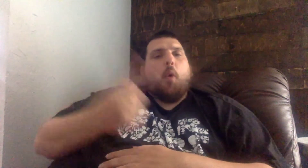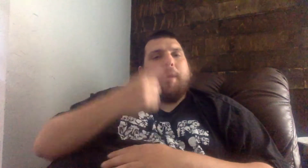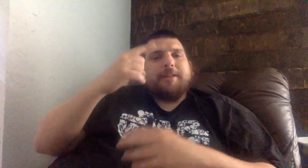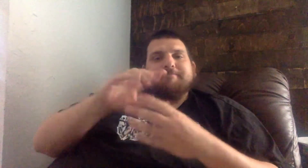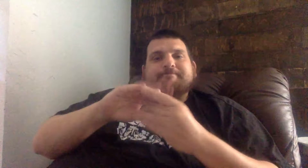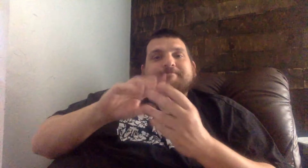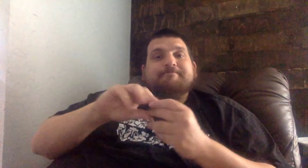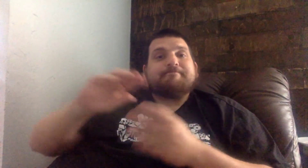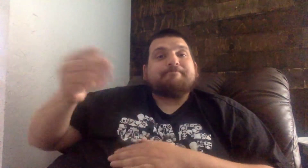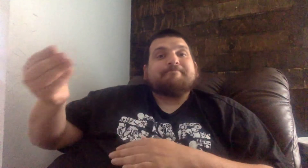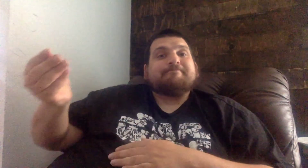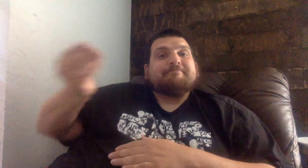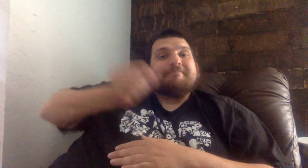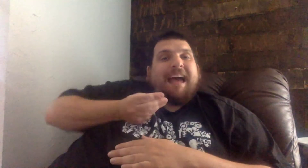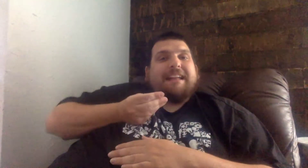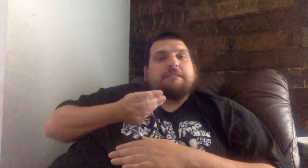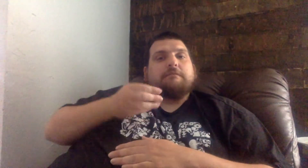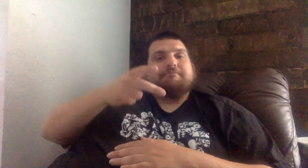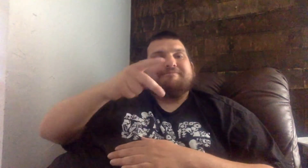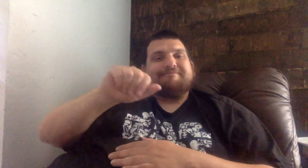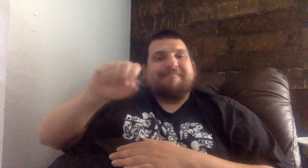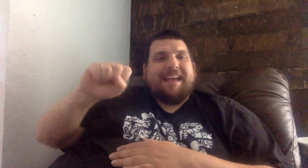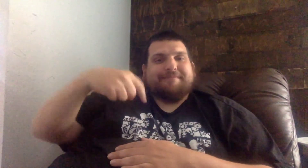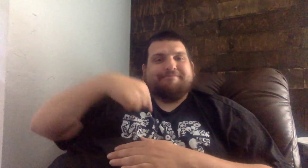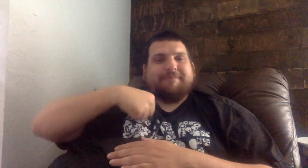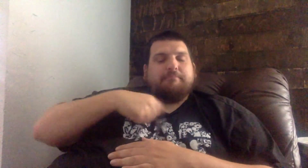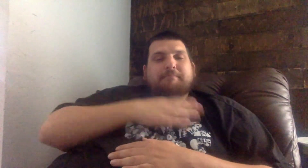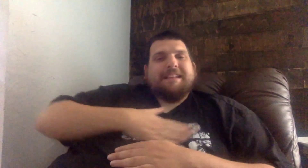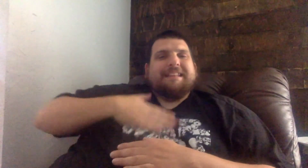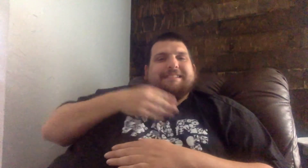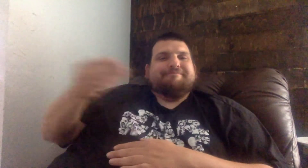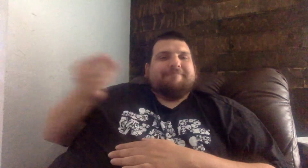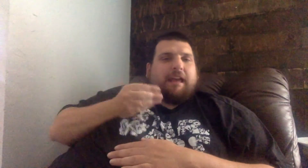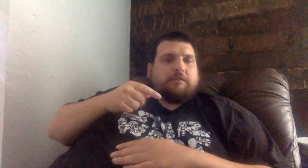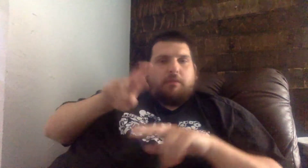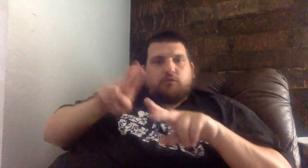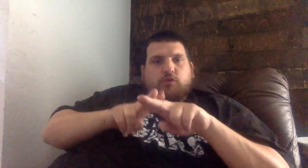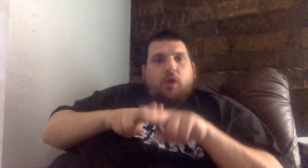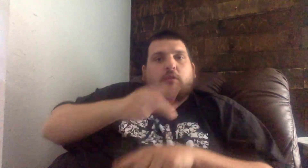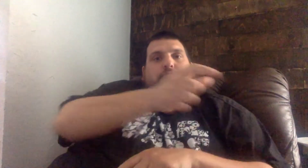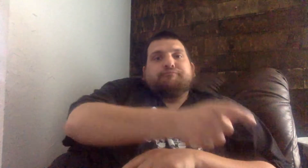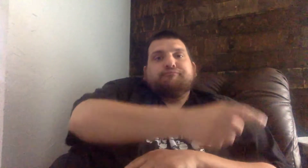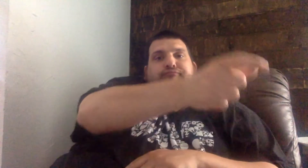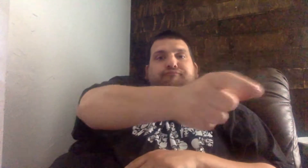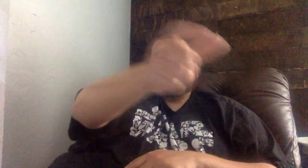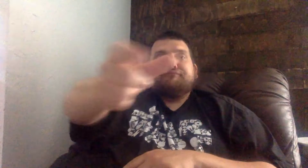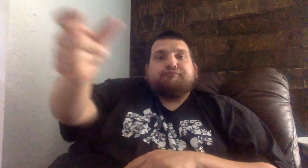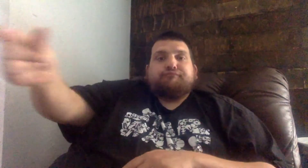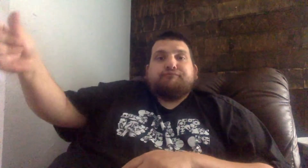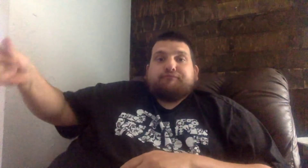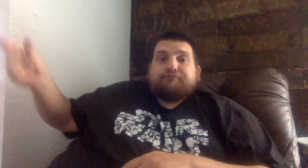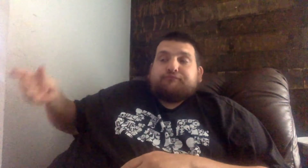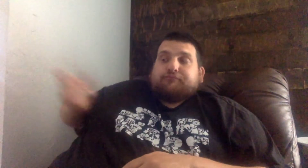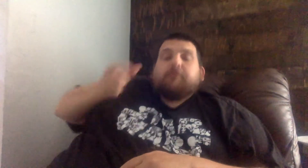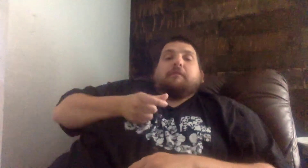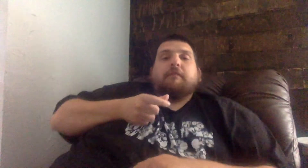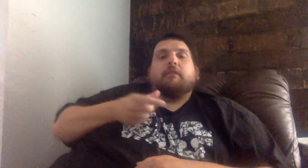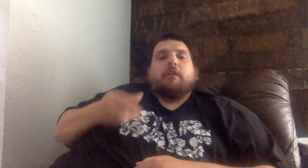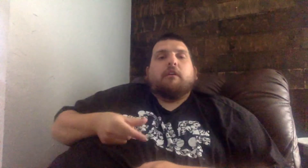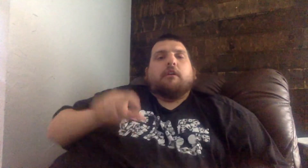when hearing people are together, they would say, please pass me the salt. And it gets passed around the table